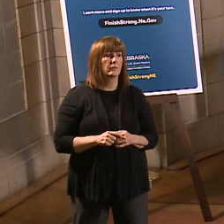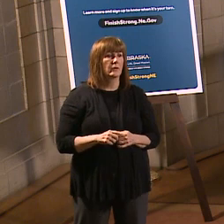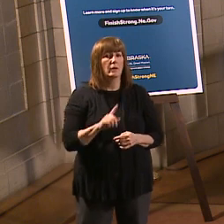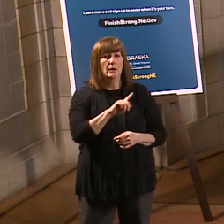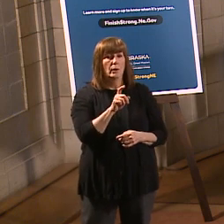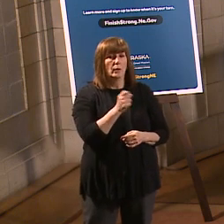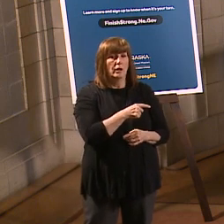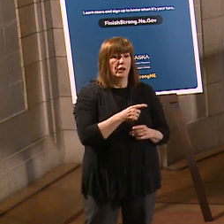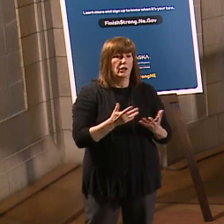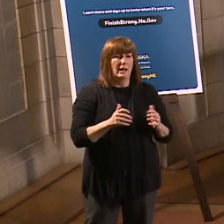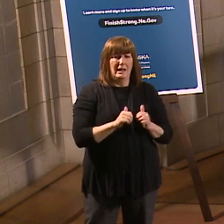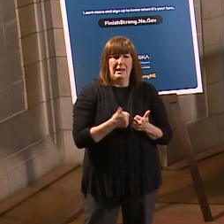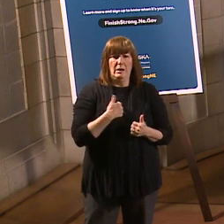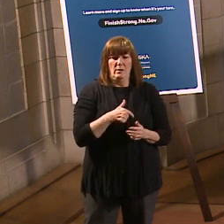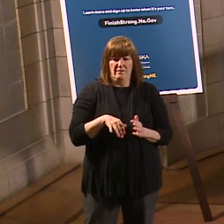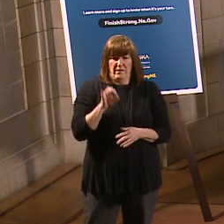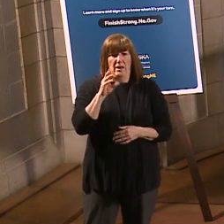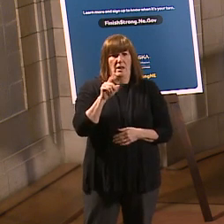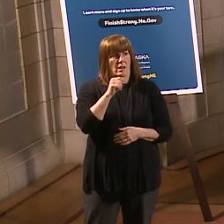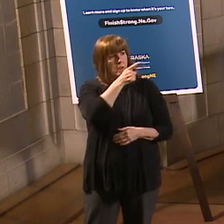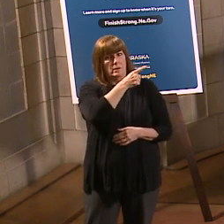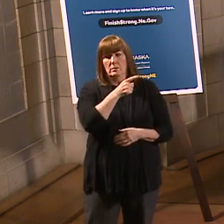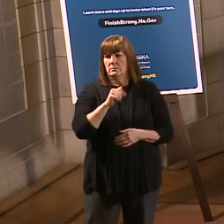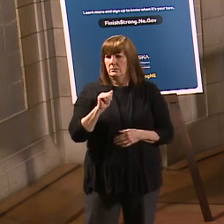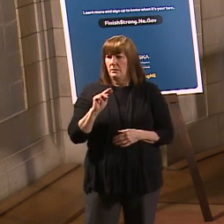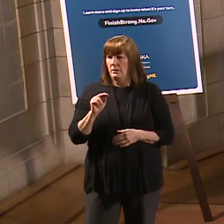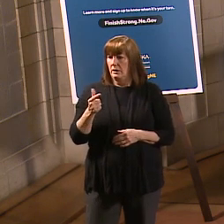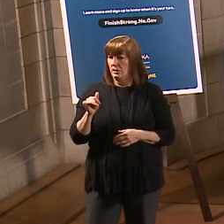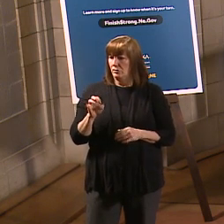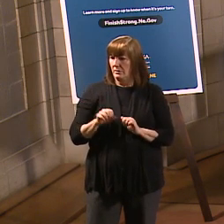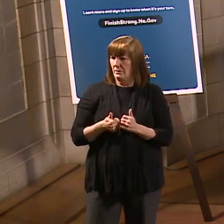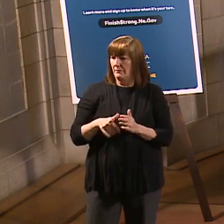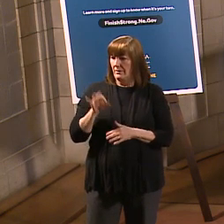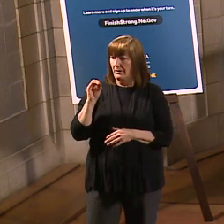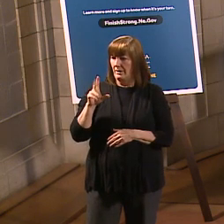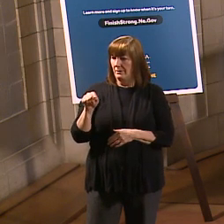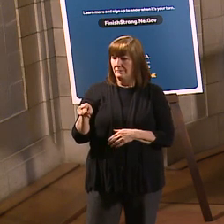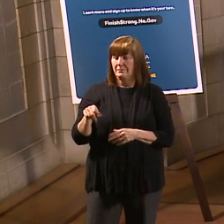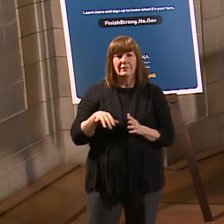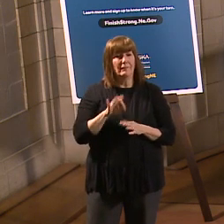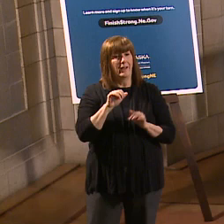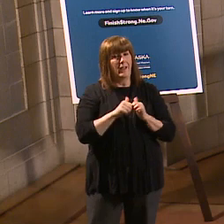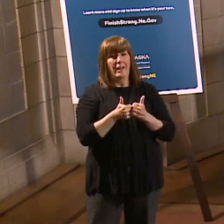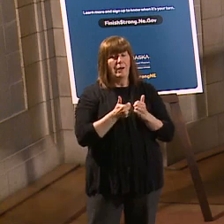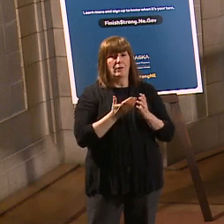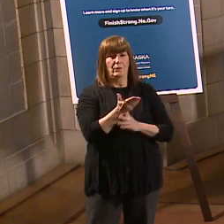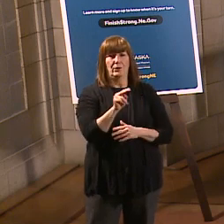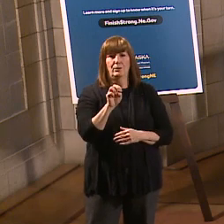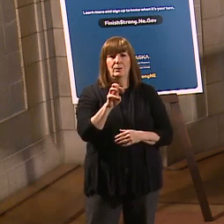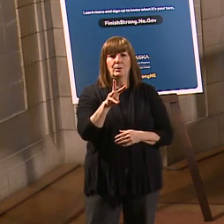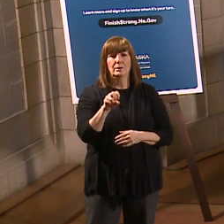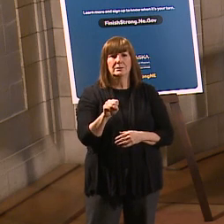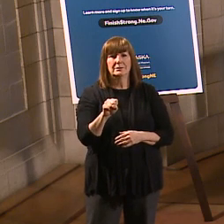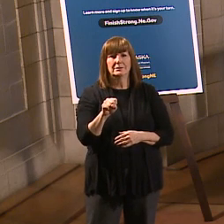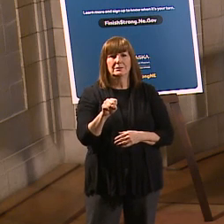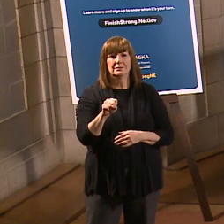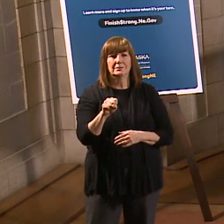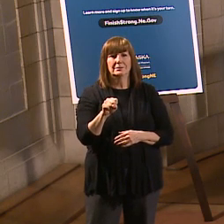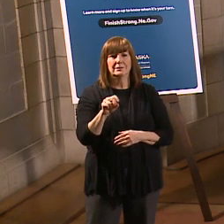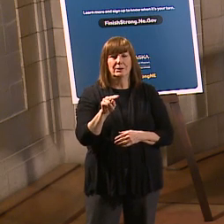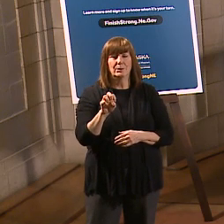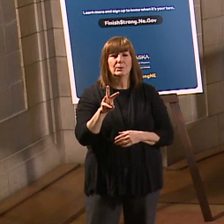So the question is, how did we find out about that? And Angie, how did we find out about that? We found out in the news. And are you